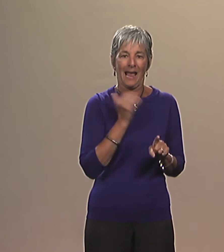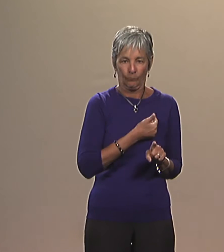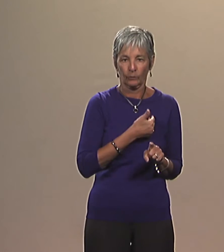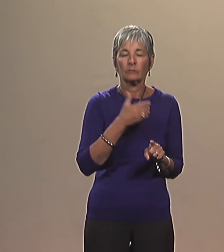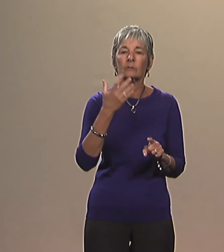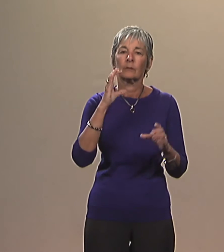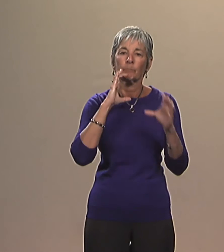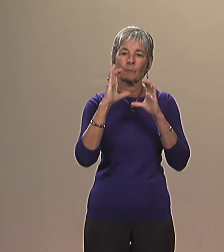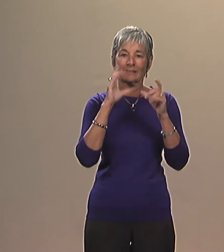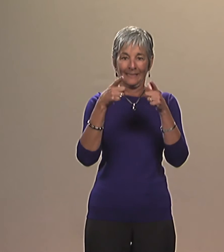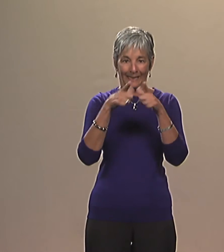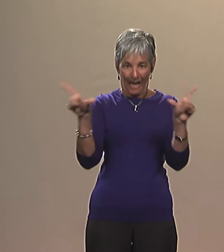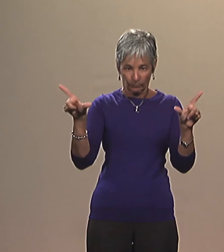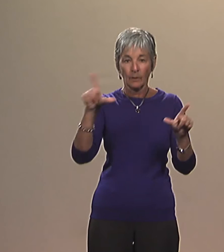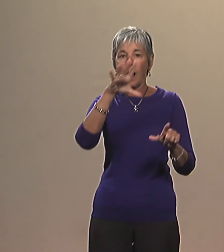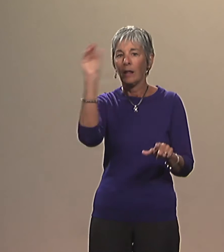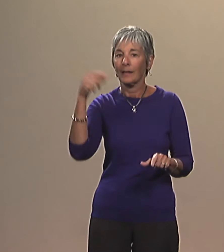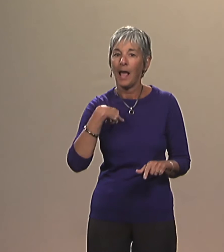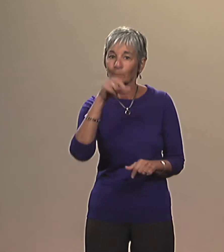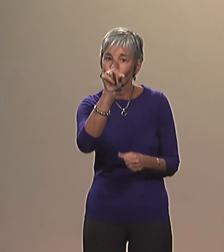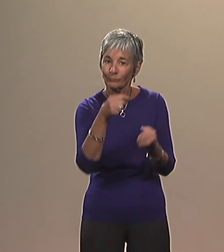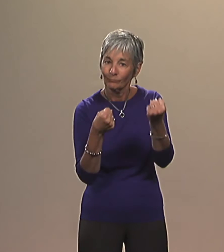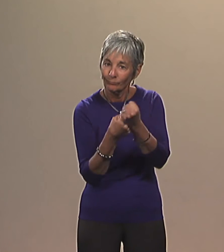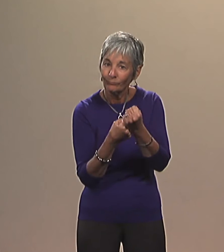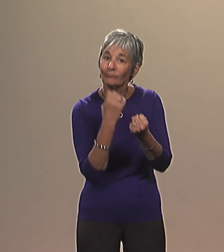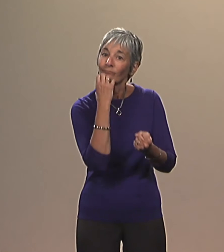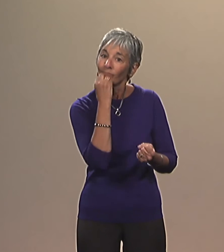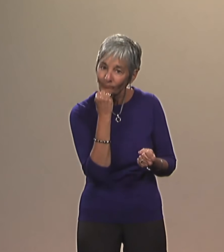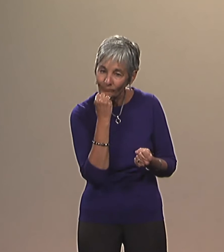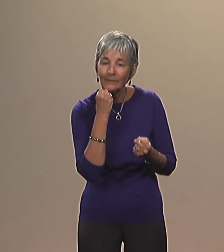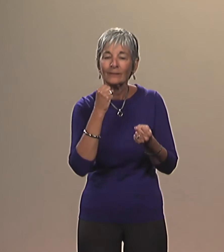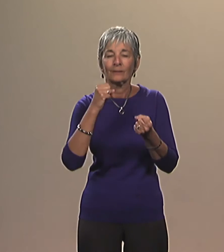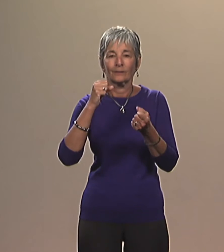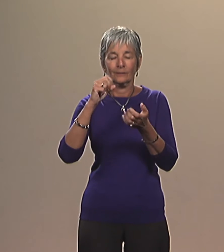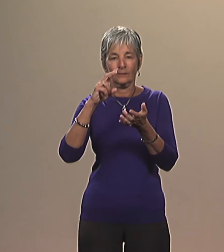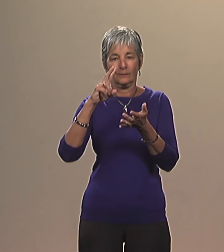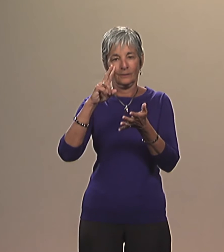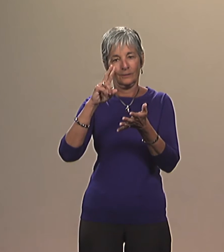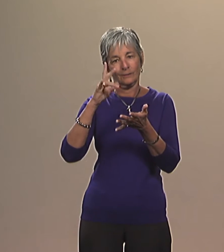communication, and I also place high value on reading and writing English.